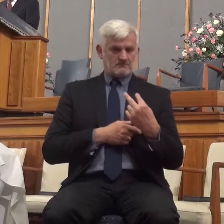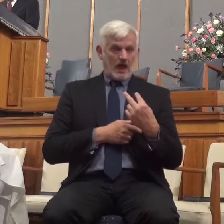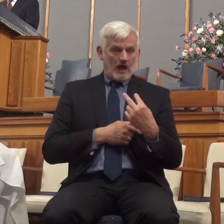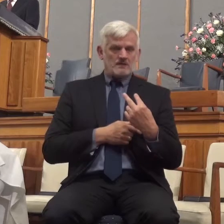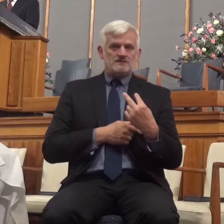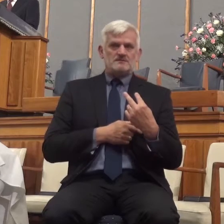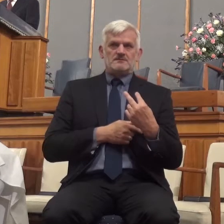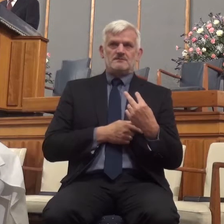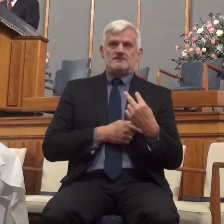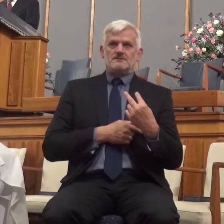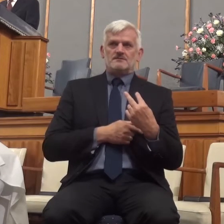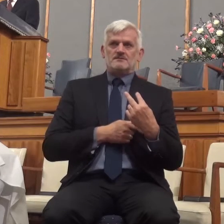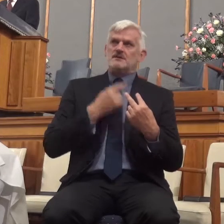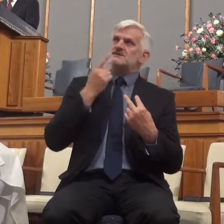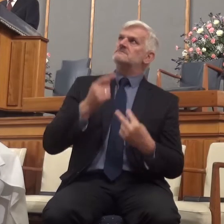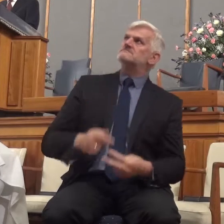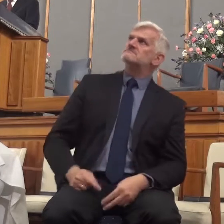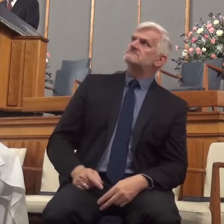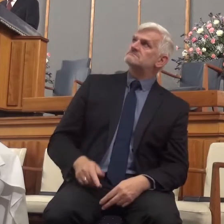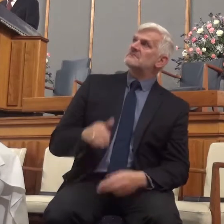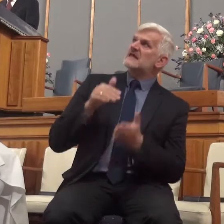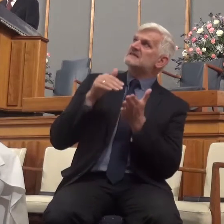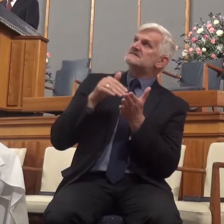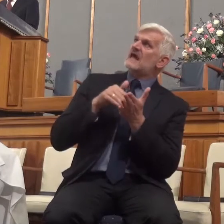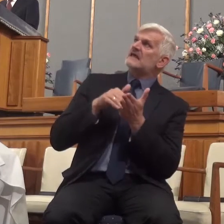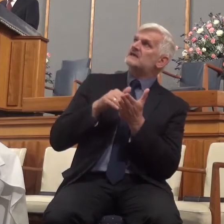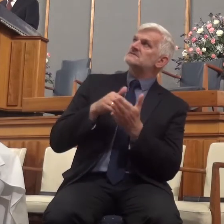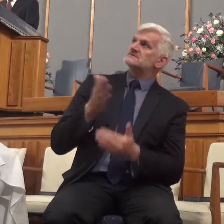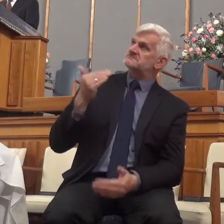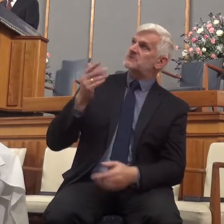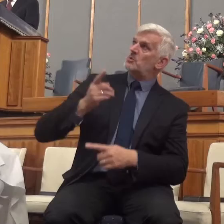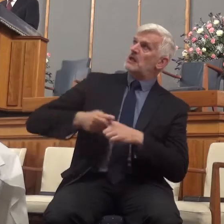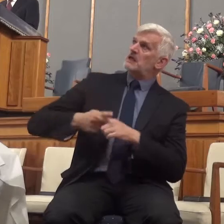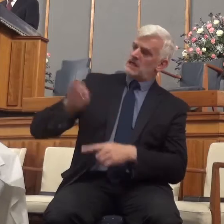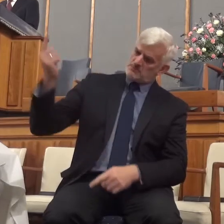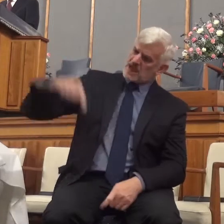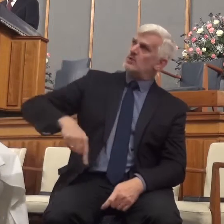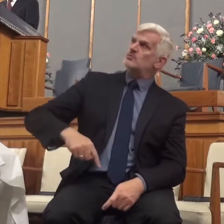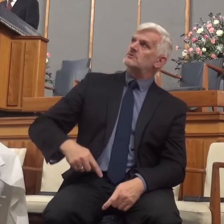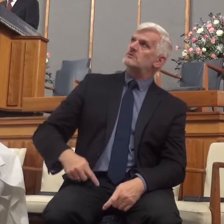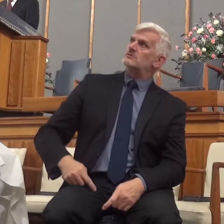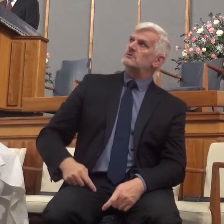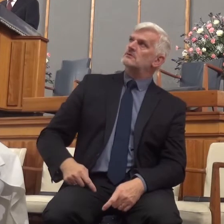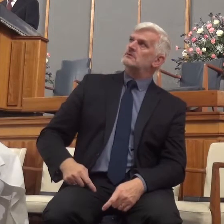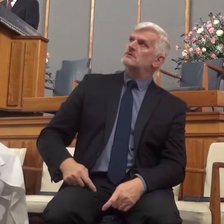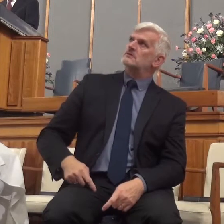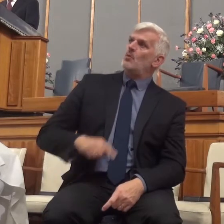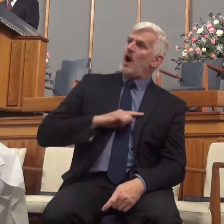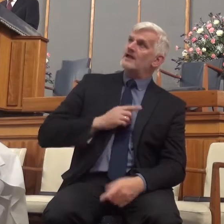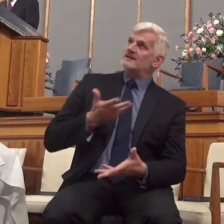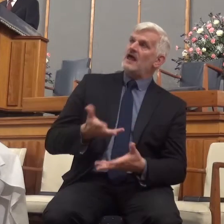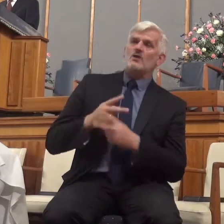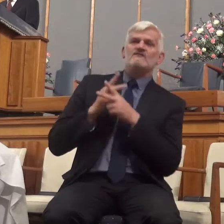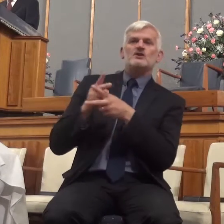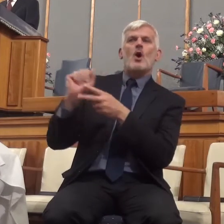him, and said unto him, Zacchaeus, make haste and come down, for today I